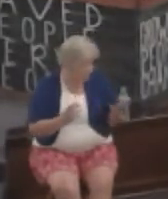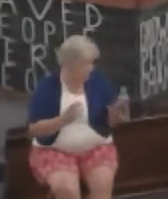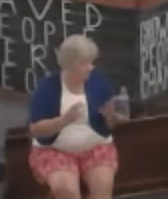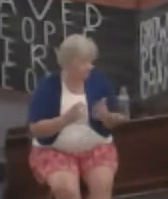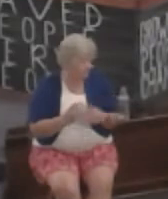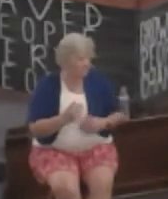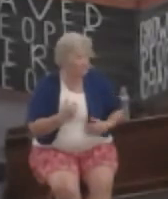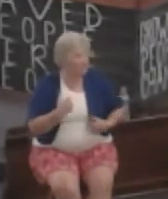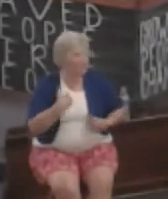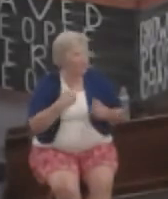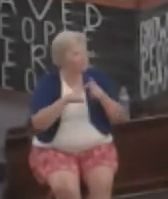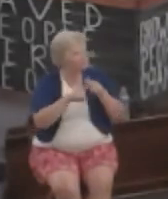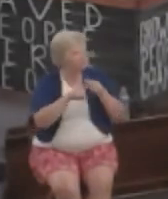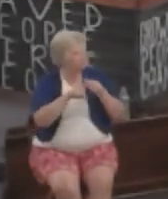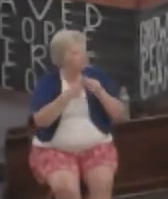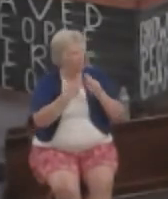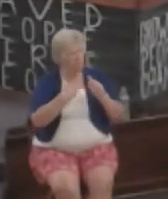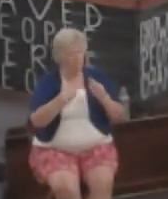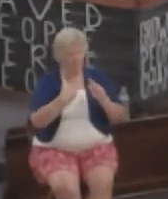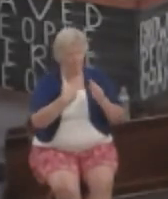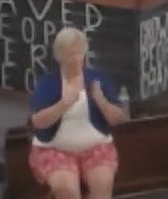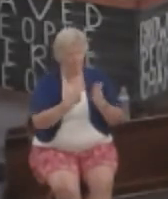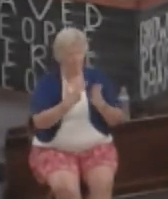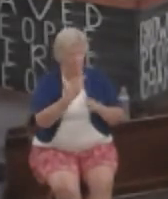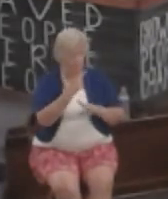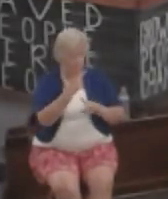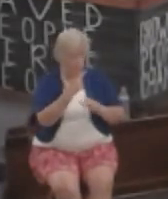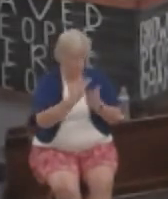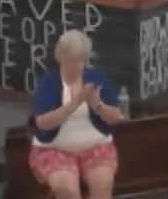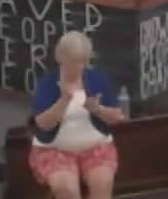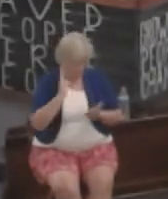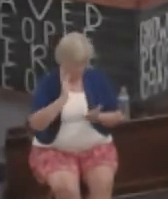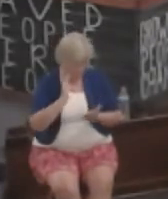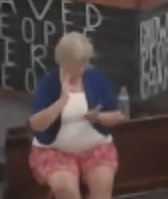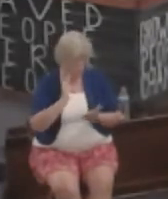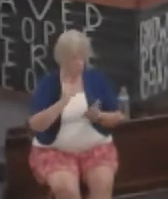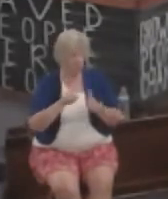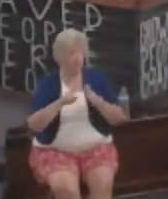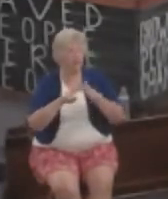actually started this series at the end of the series